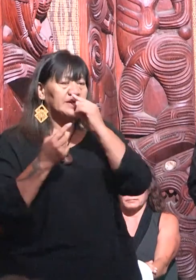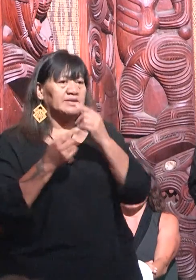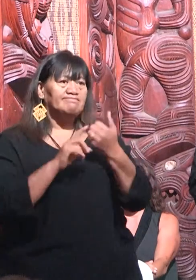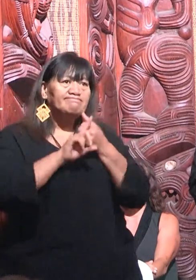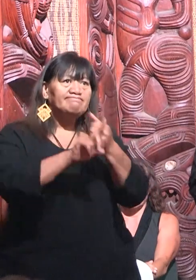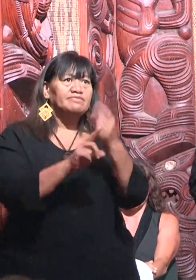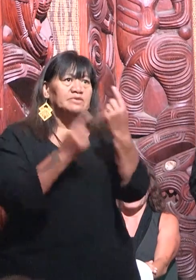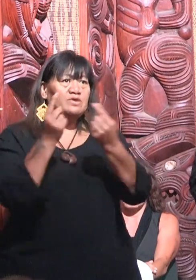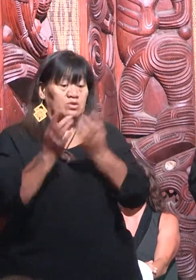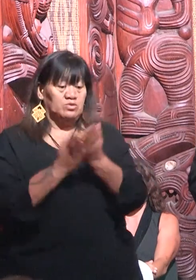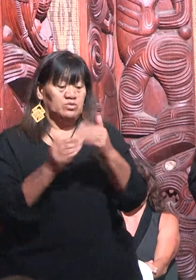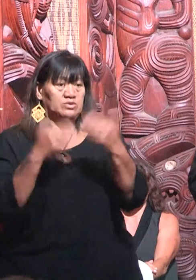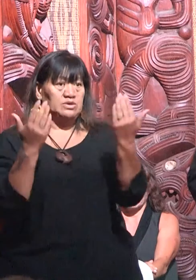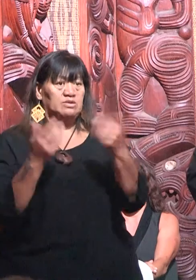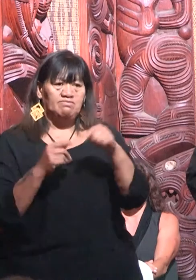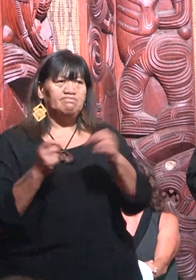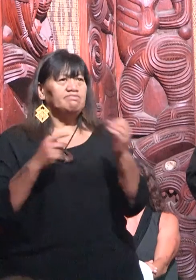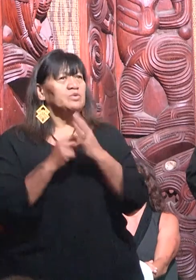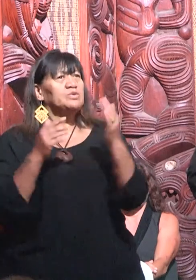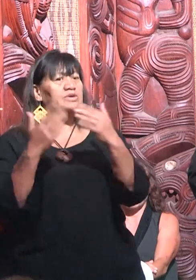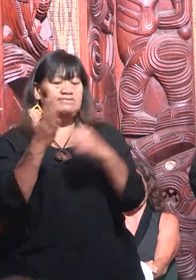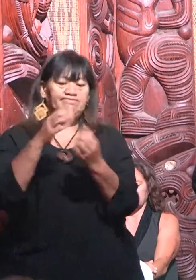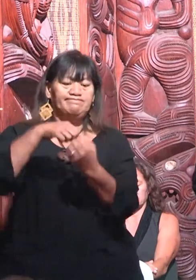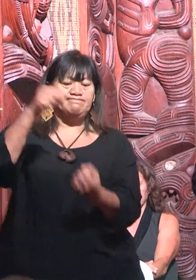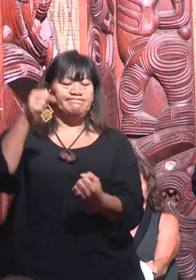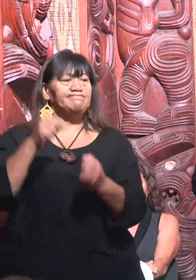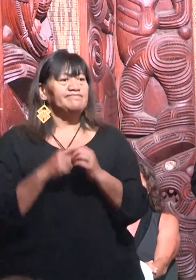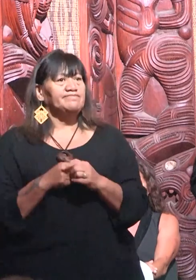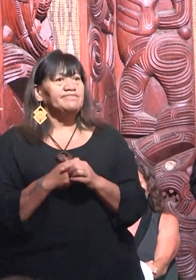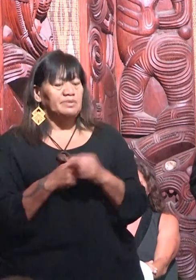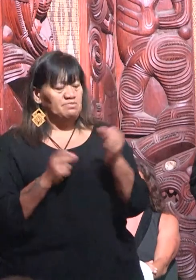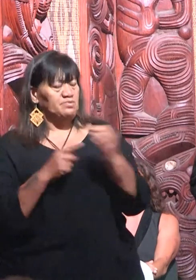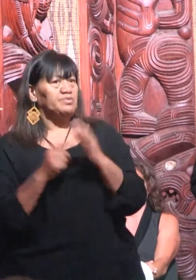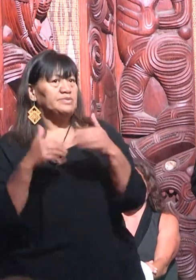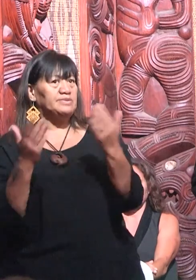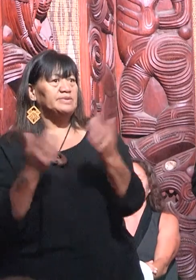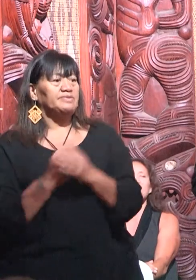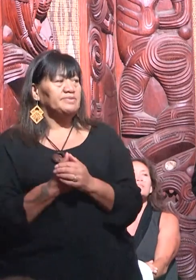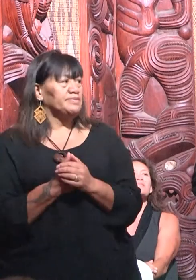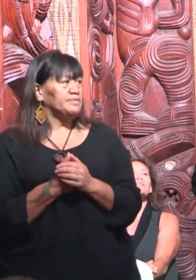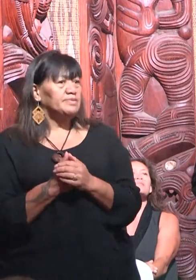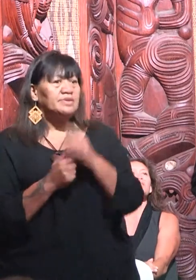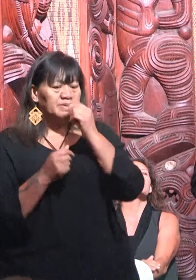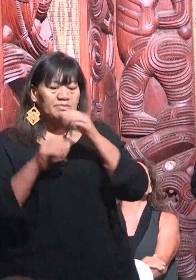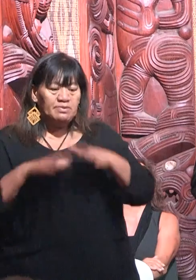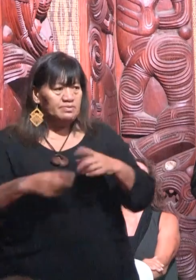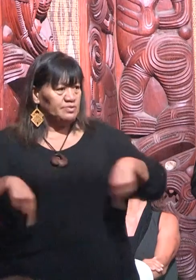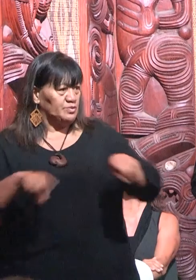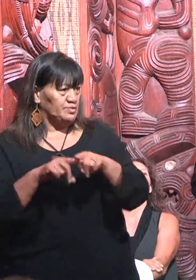hui hui mai nei tēnei rā I rungi tēnei kaupapa te tiriti o Waitangi tēnei rangi whakanui I te